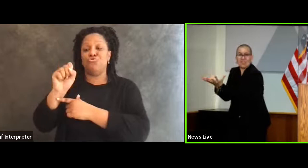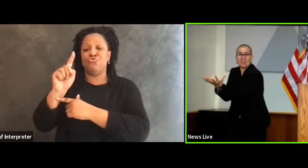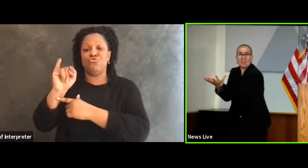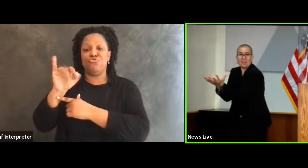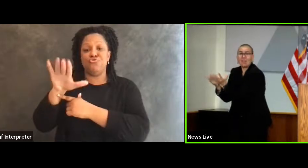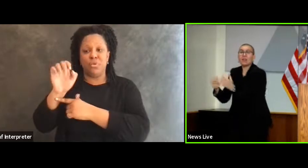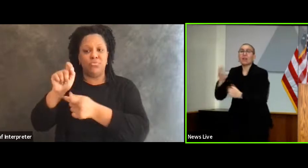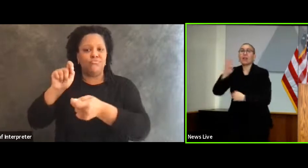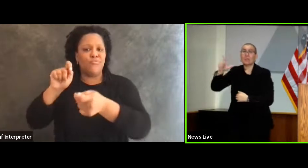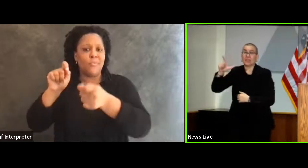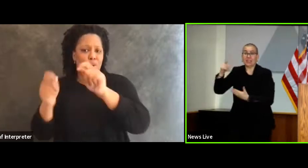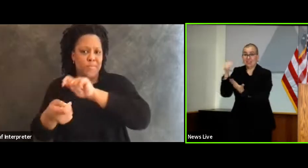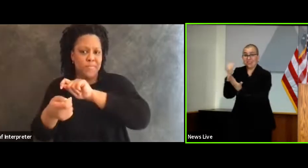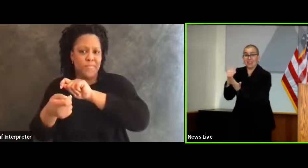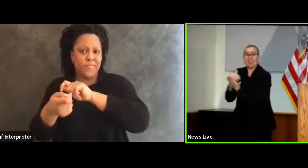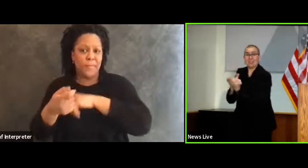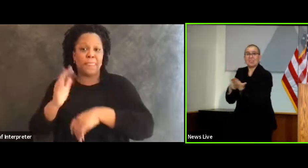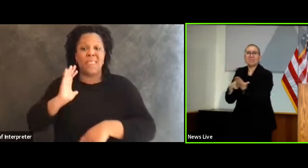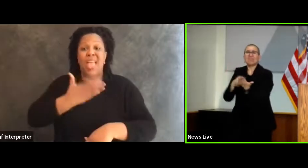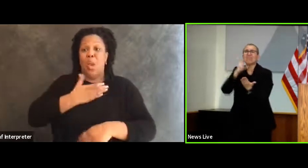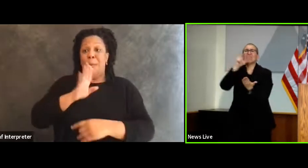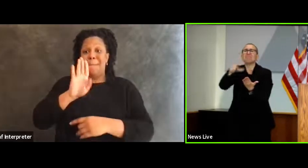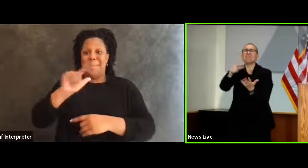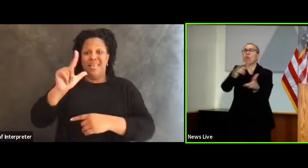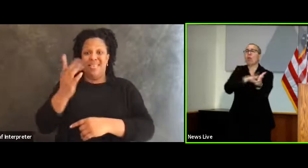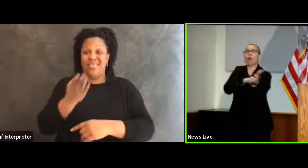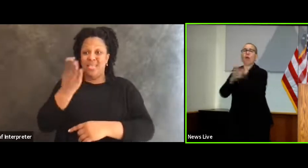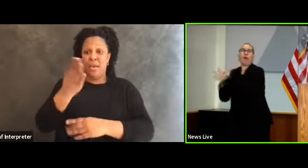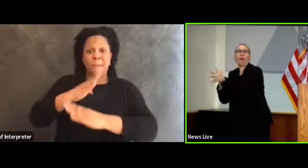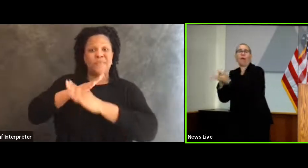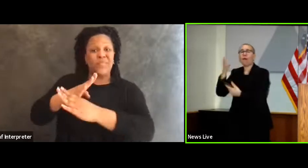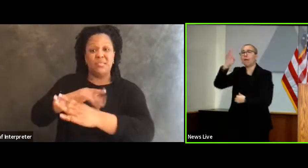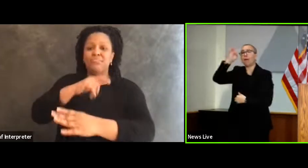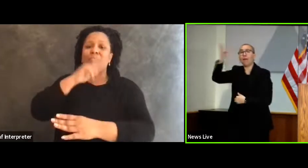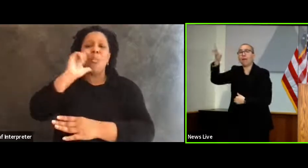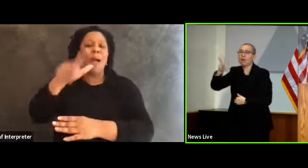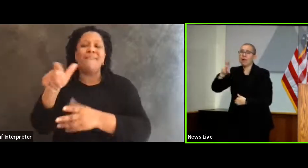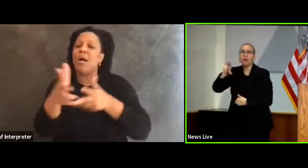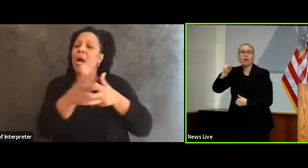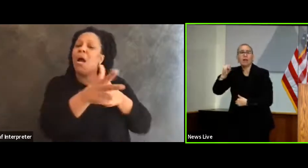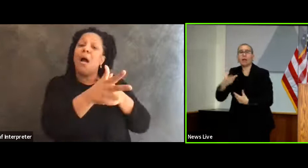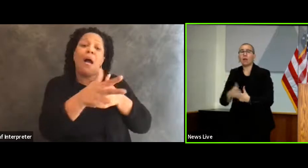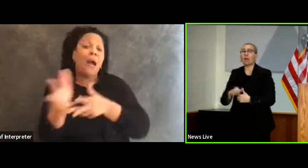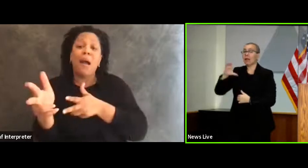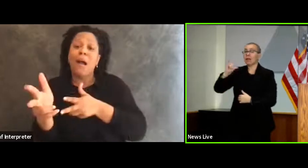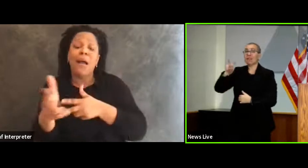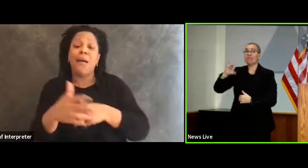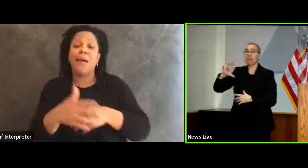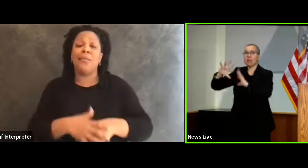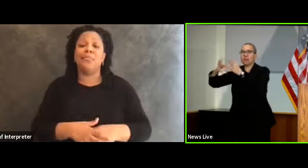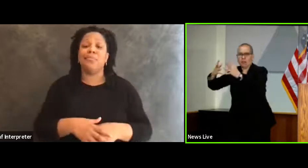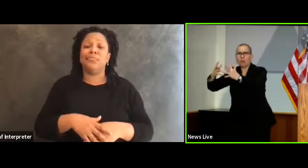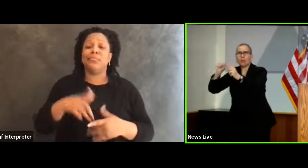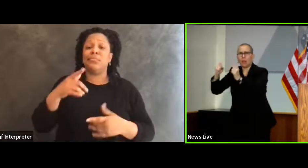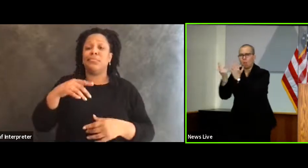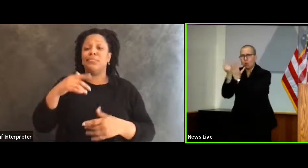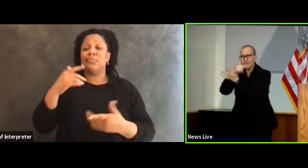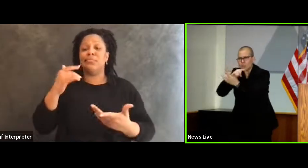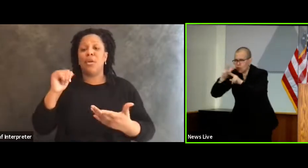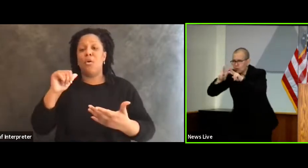to prevent unnecessary traffic stops, provide civilian oversight councils and an early intervention